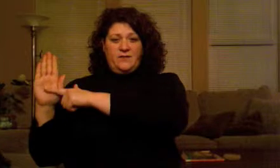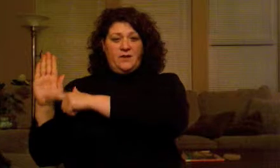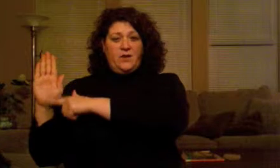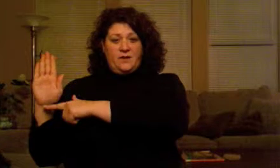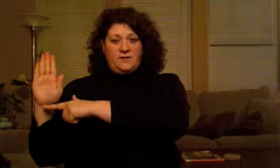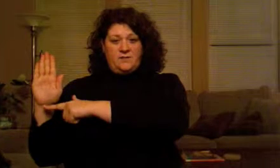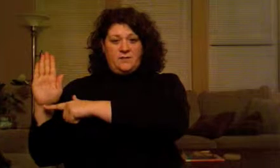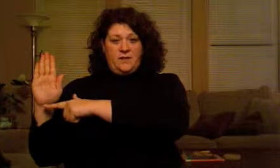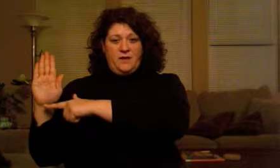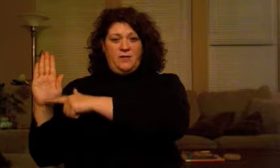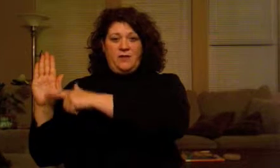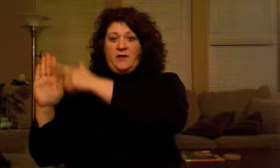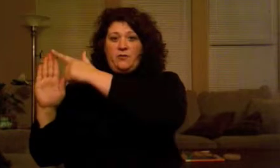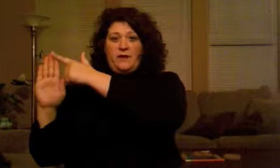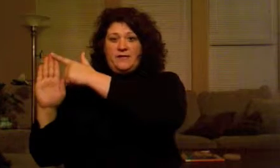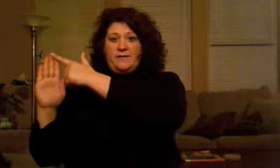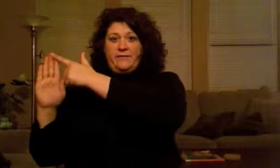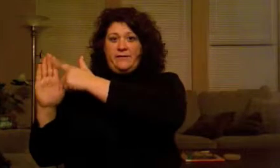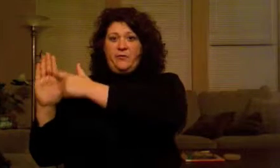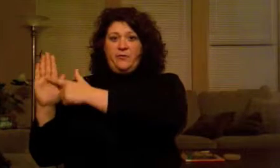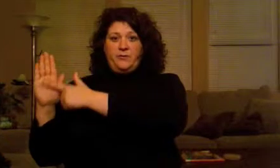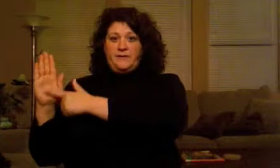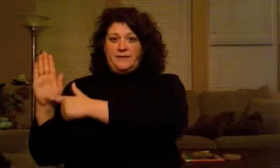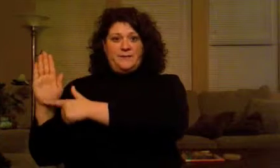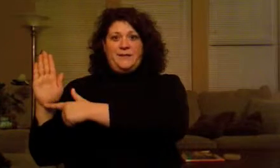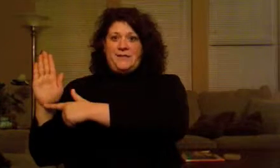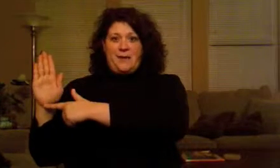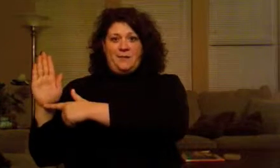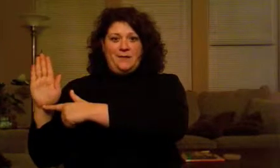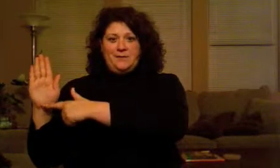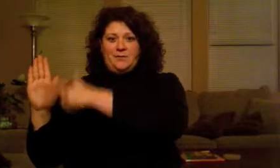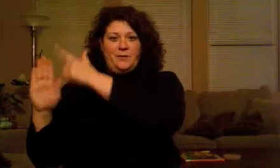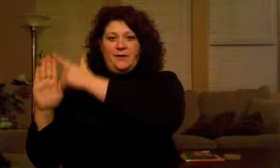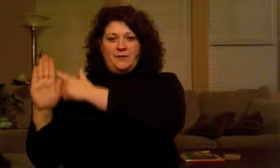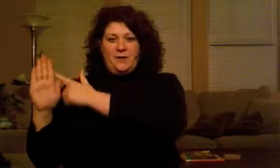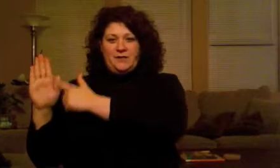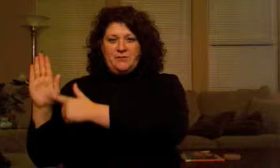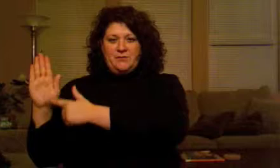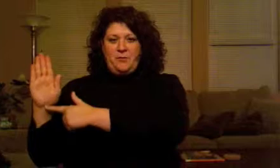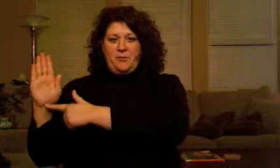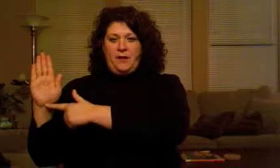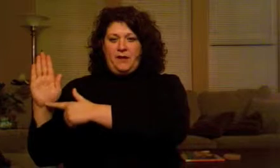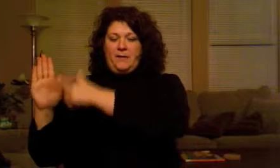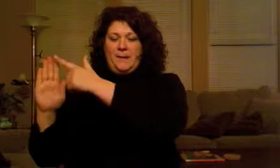the laws of somebody, or like you're running down the Old Testament tablets, or whatever makes you remember it. Okay,